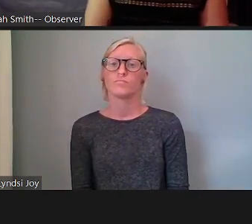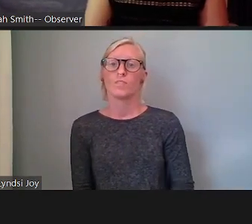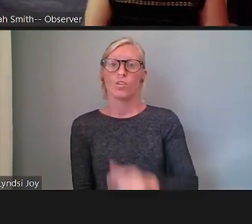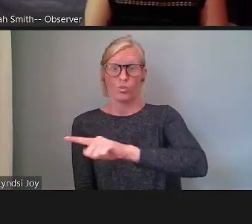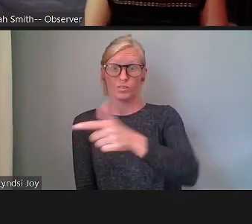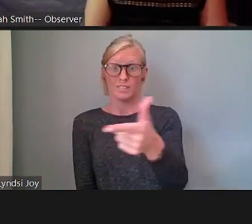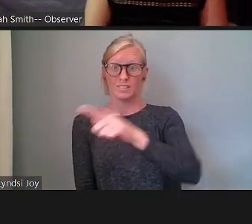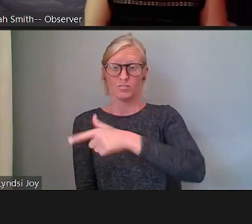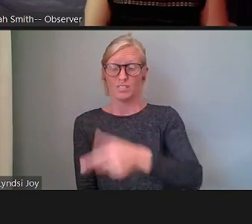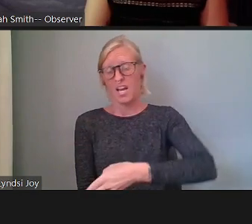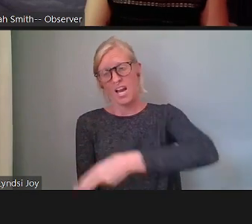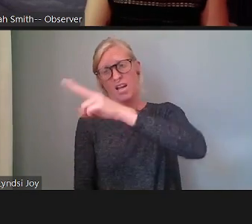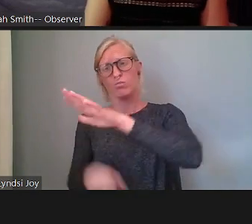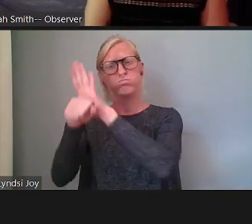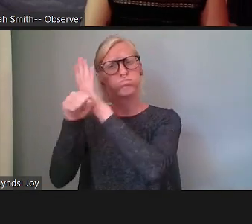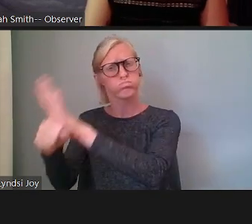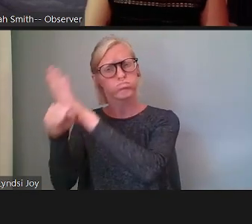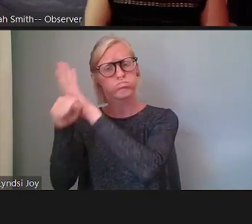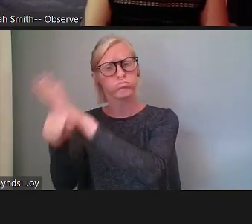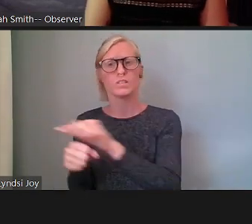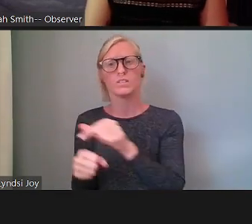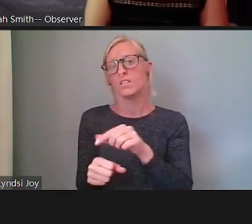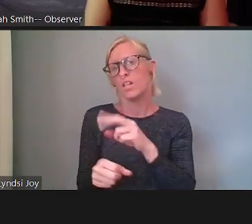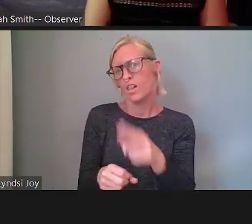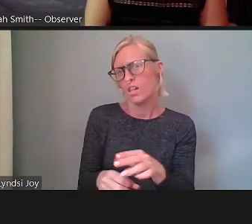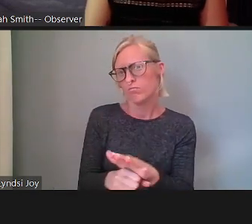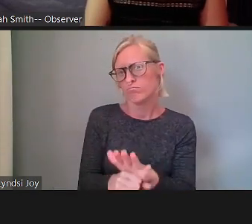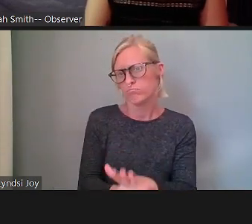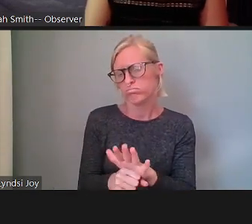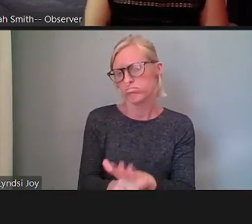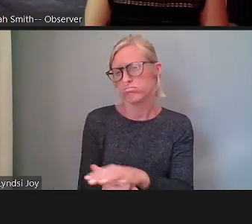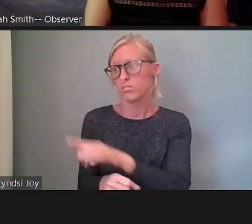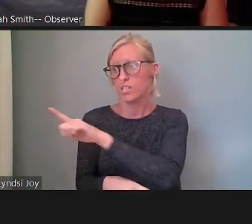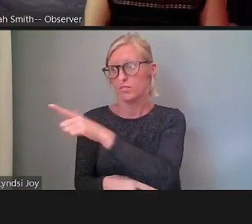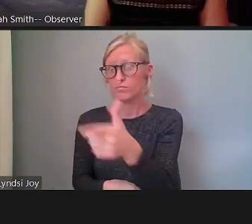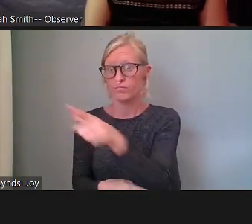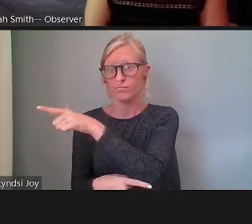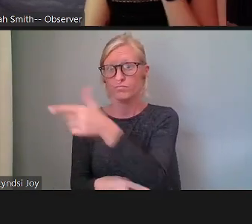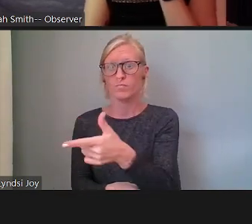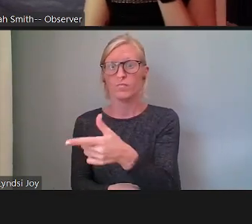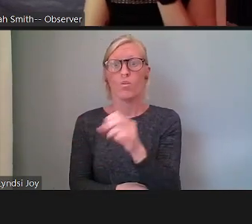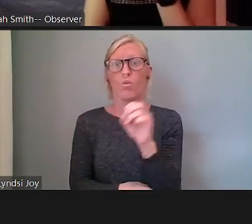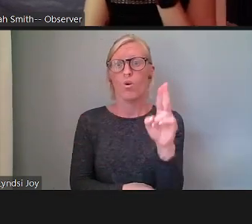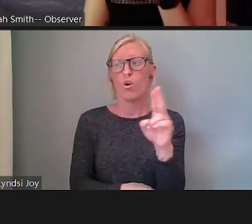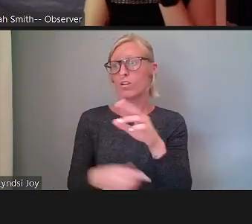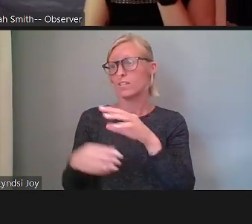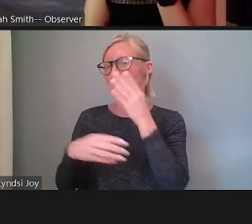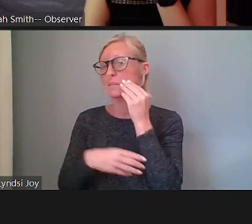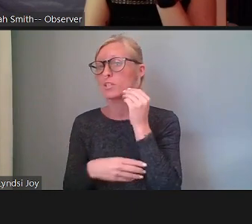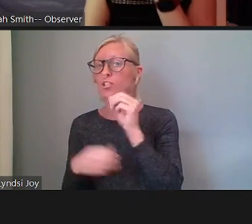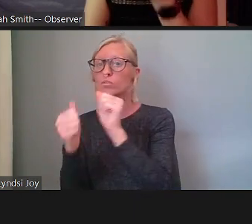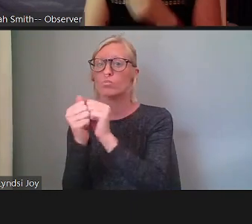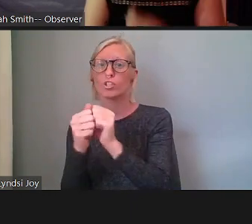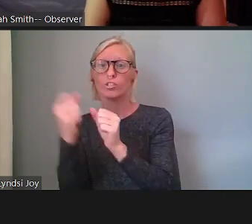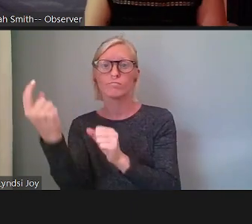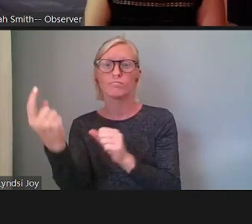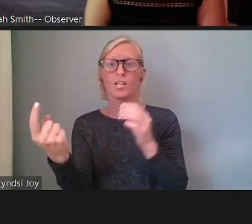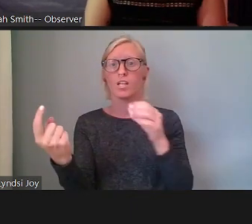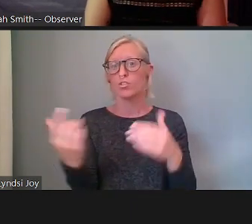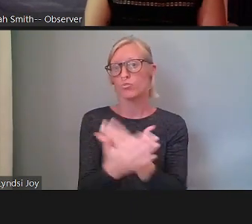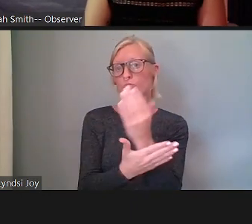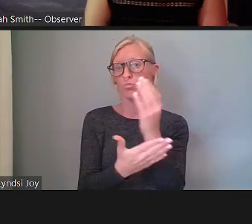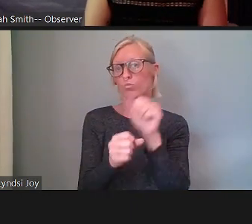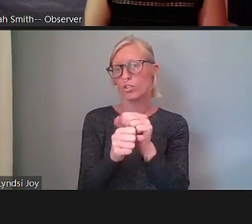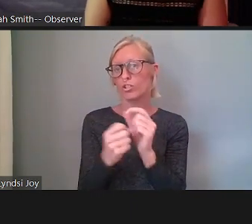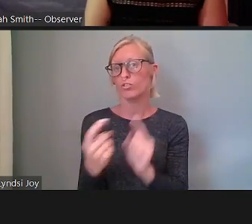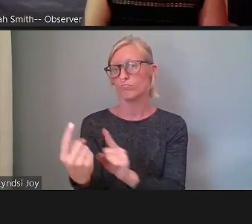Rotating workers from high stress to low stress functions, or pairing experienced workers with inexperienced workers or other forms of the buddy